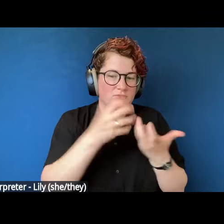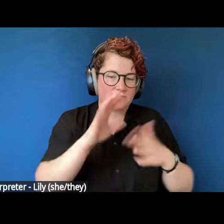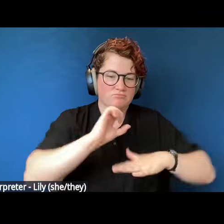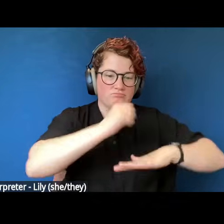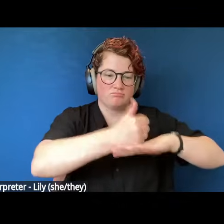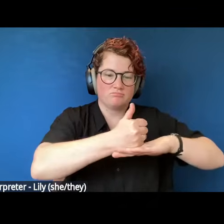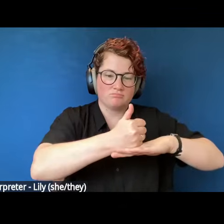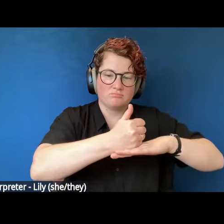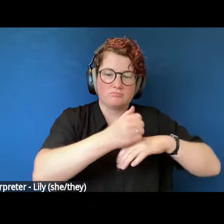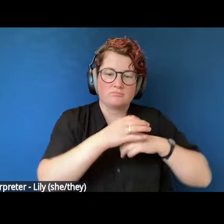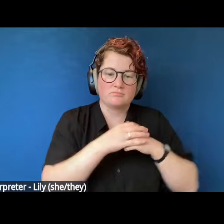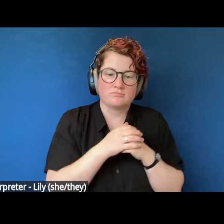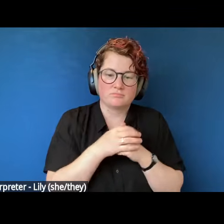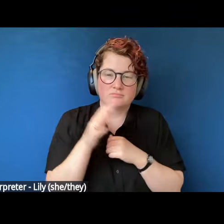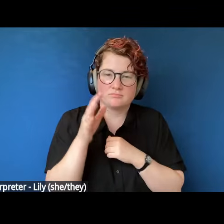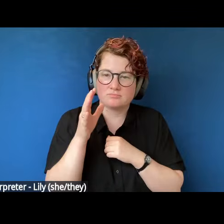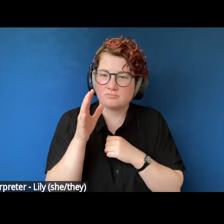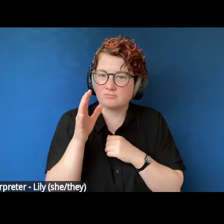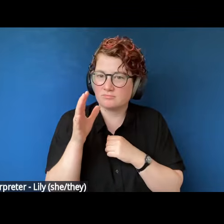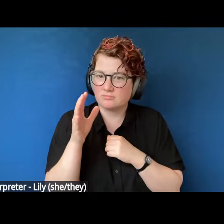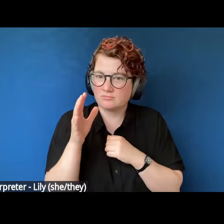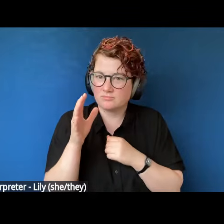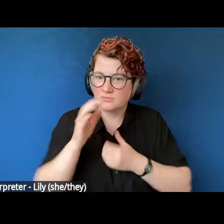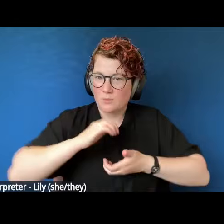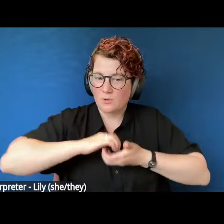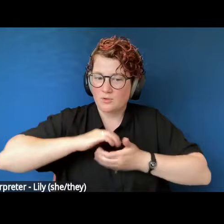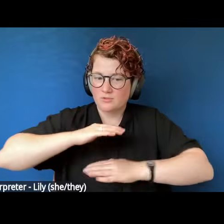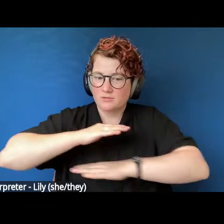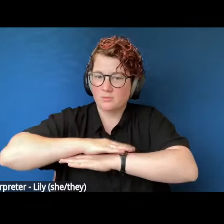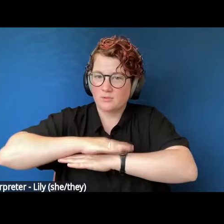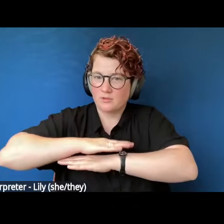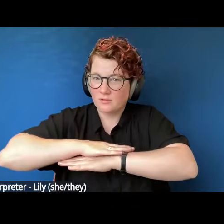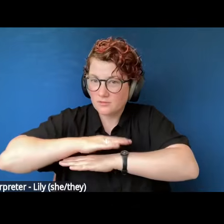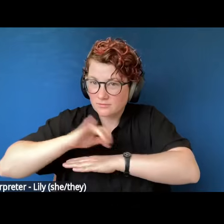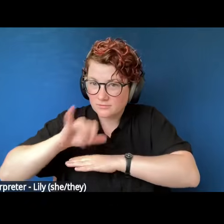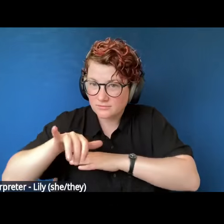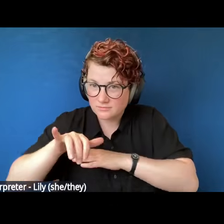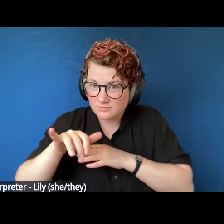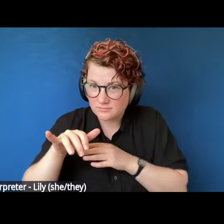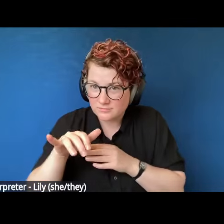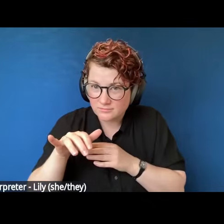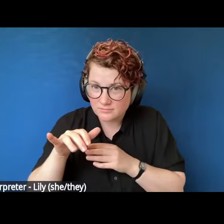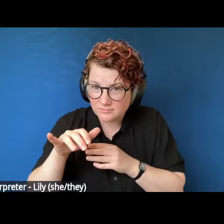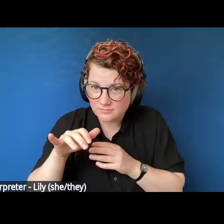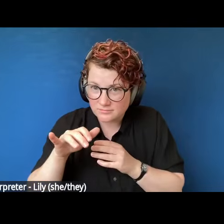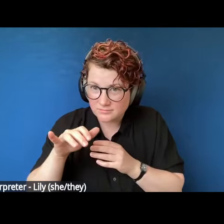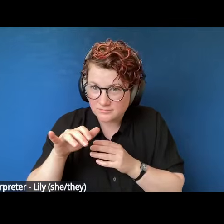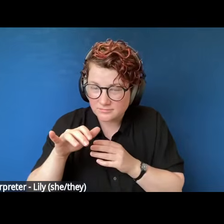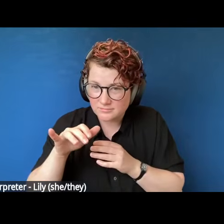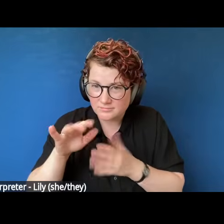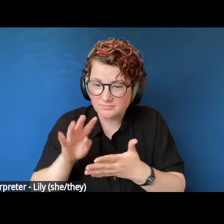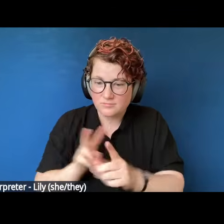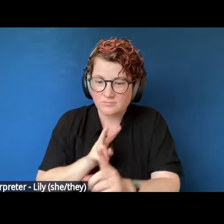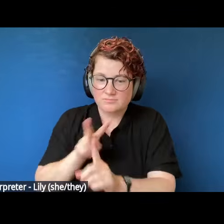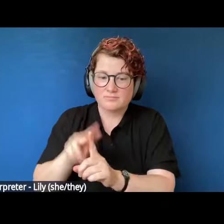The partners table of first meeting in the new school year is currently scheduled for October 5th.